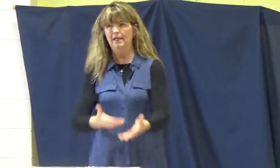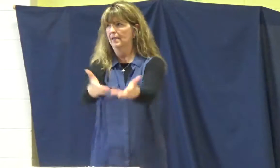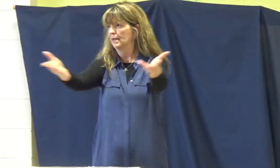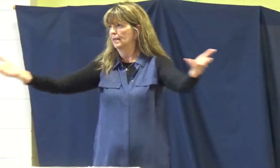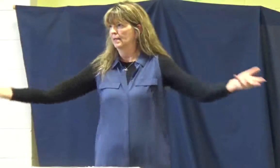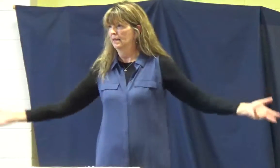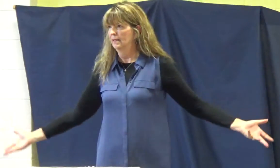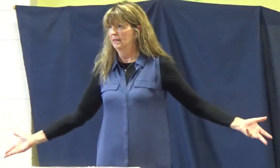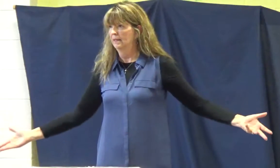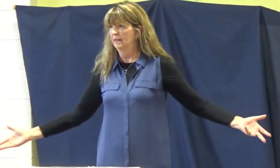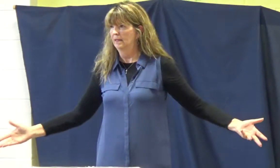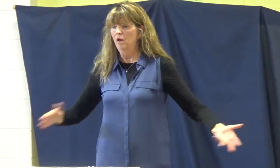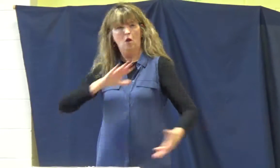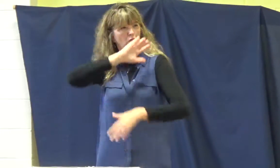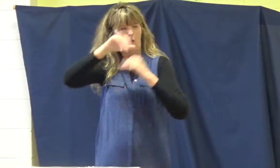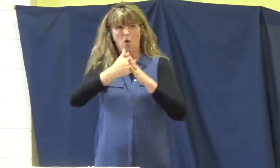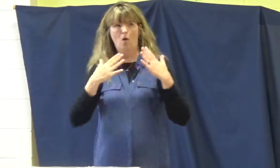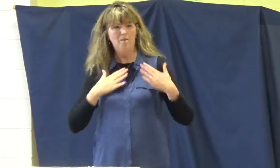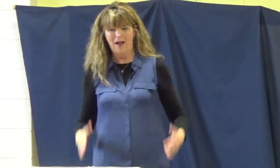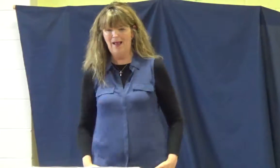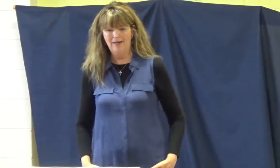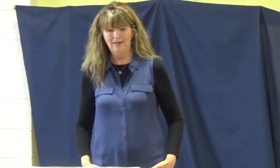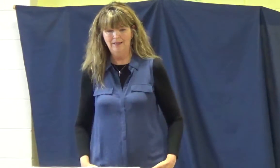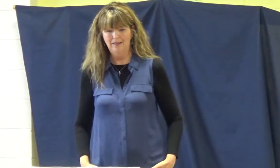the problem included the whole body.